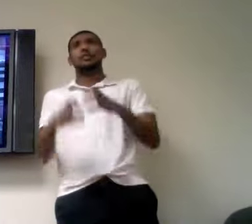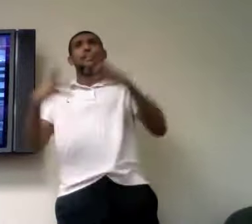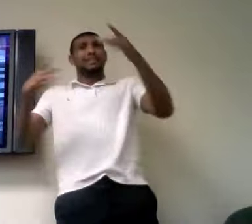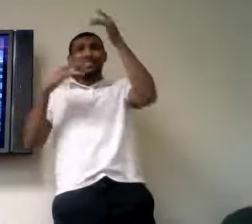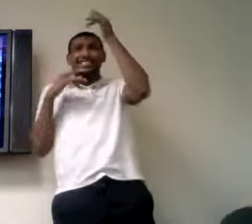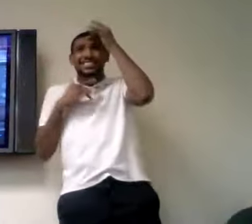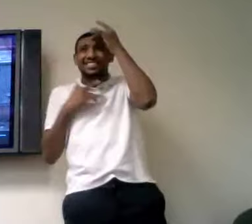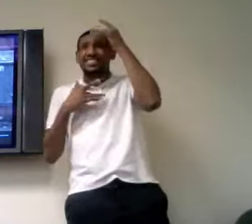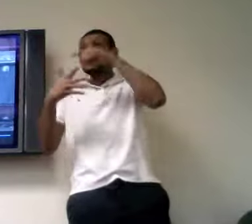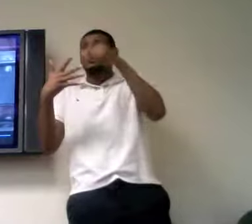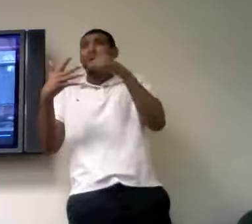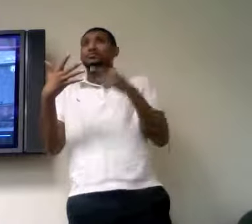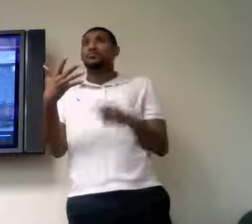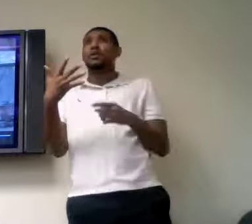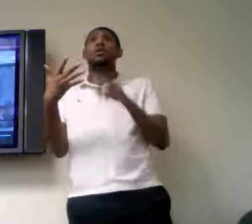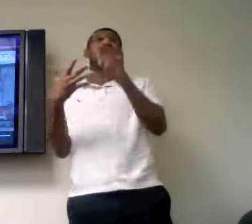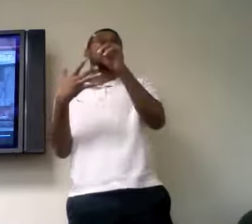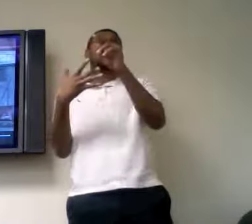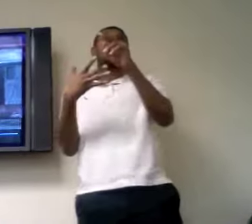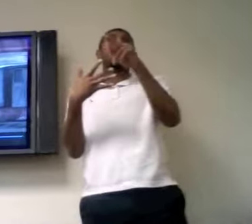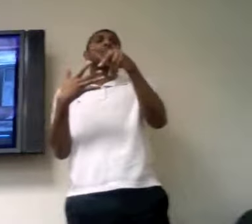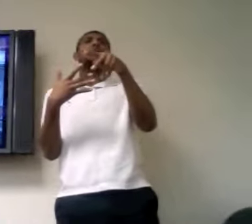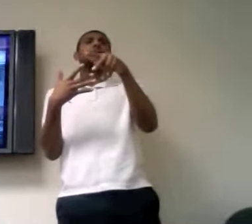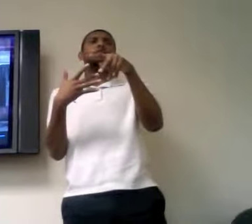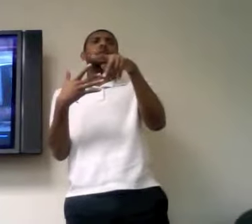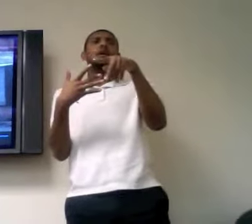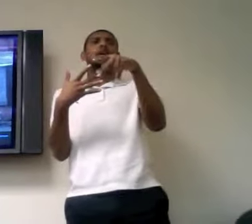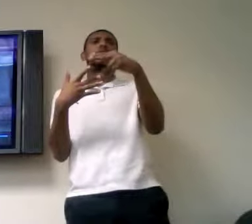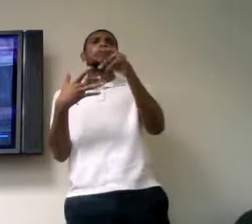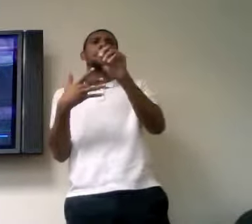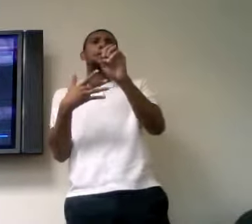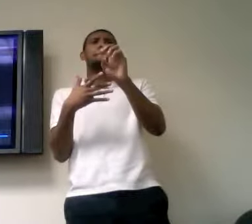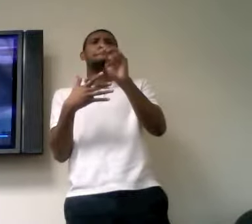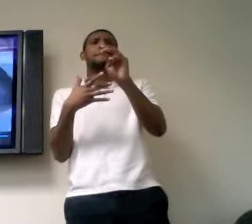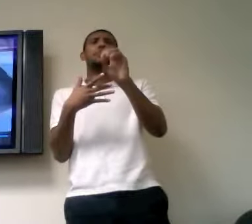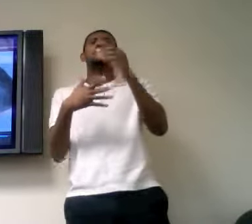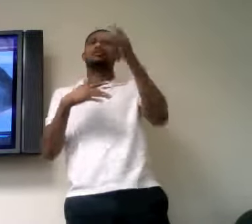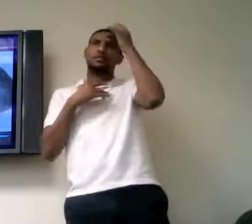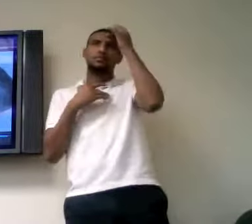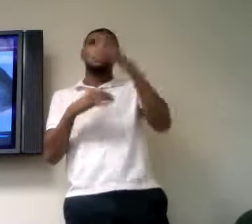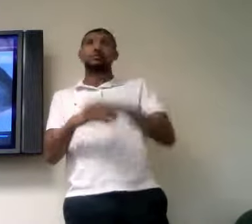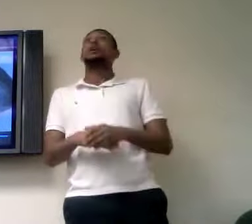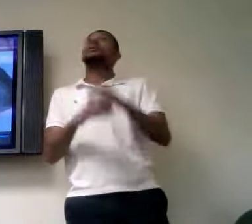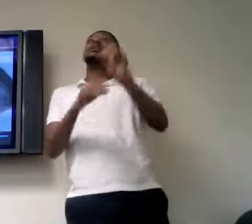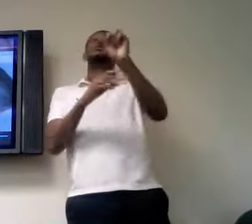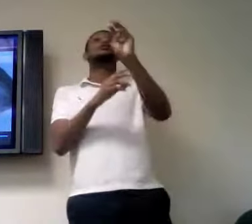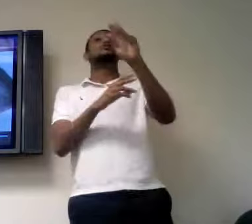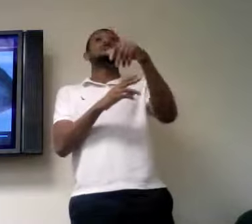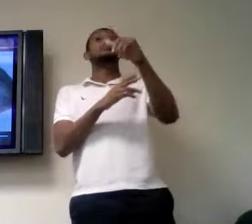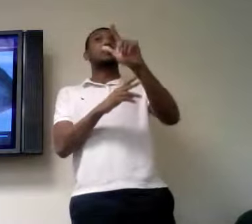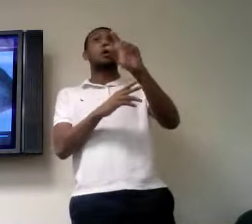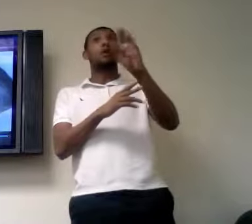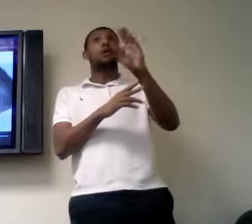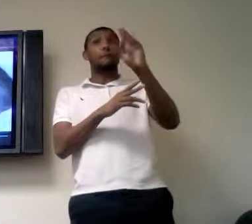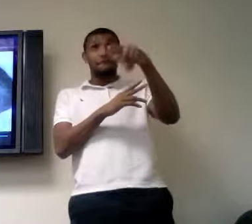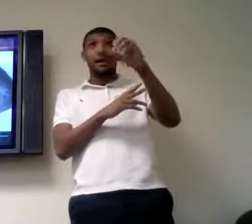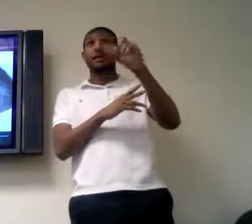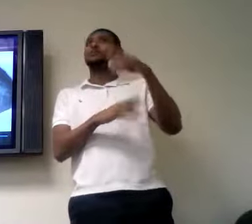diseases, including pneumonia. Perhaps the greatest scourge was smallpox. The great horror